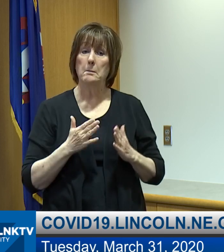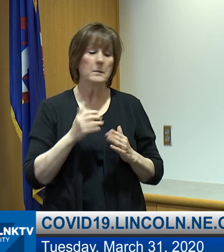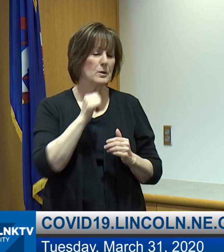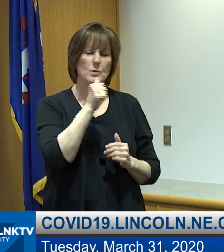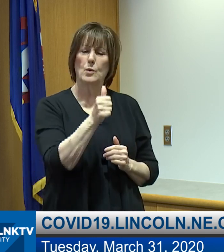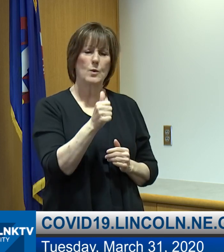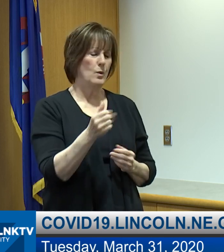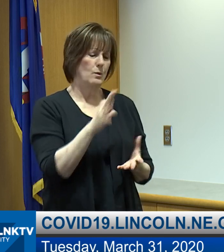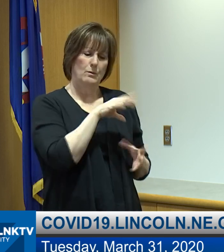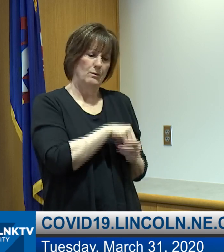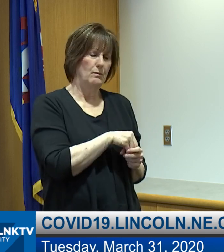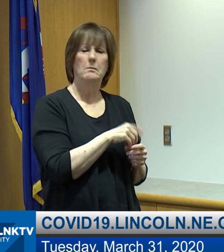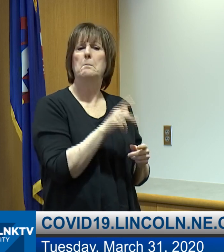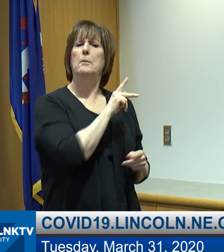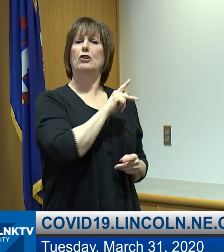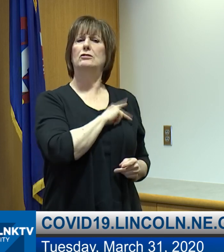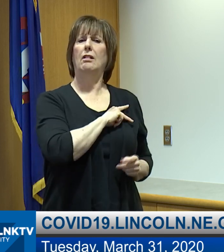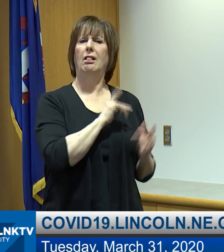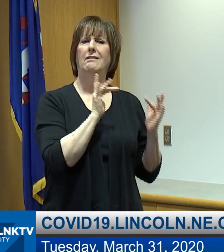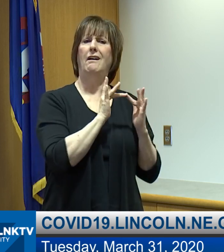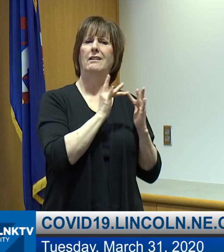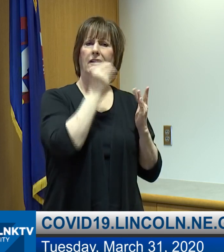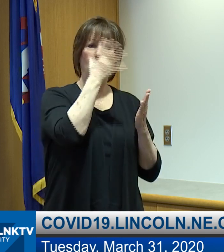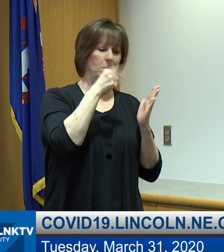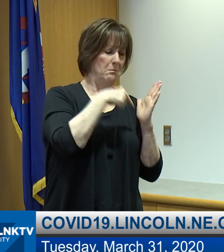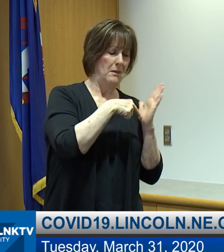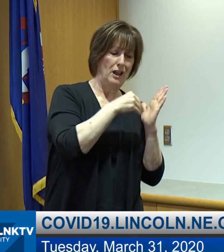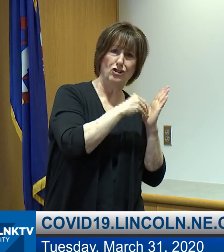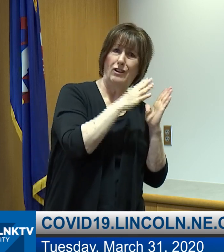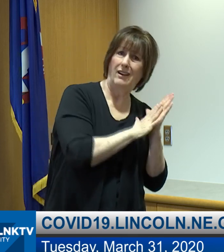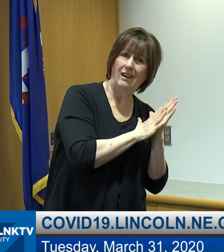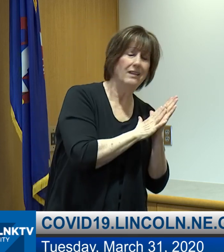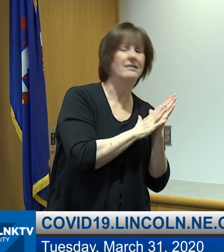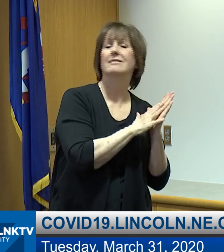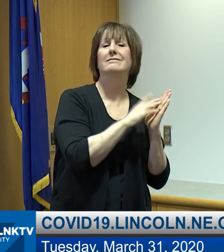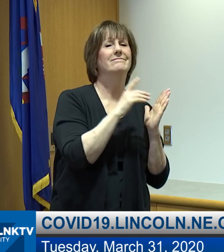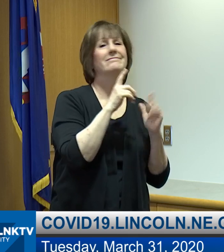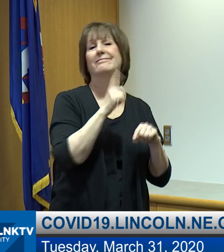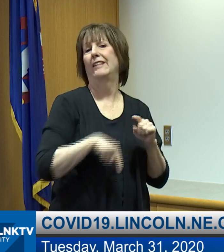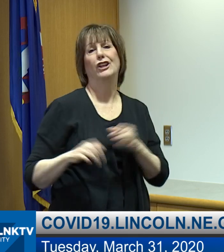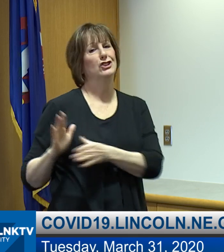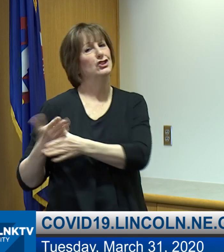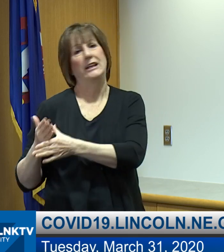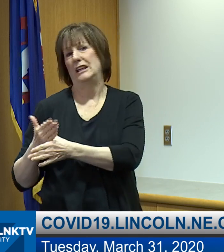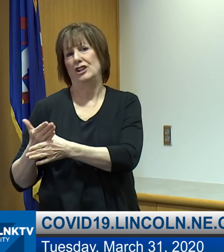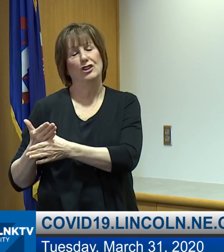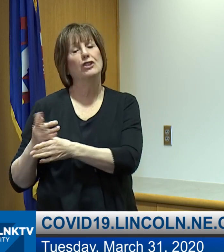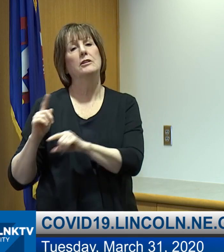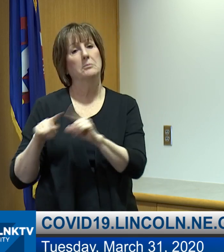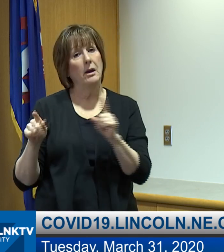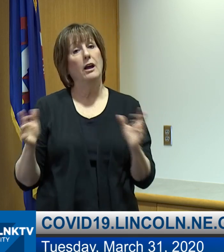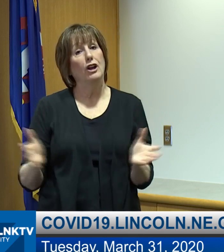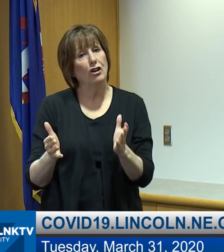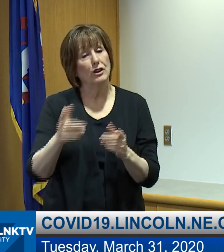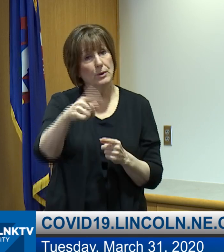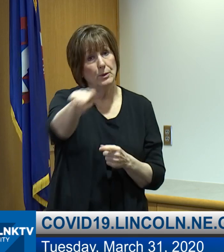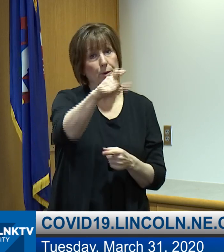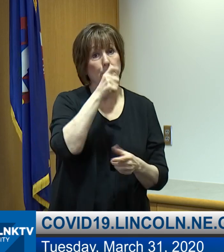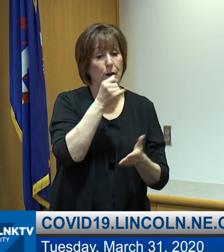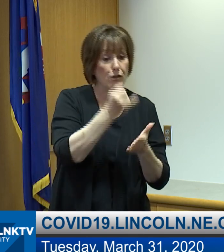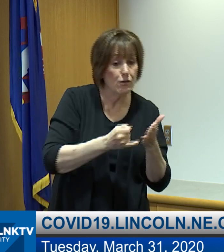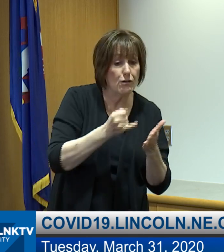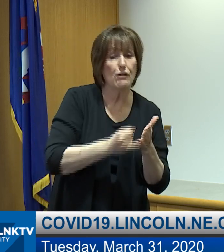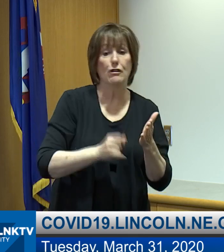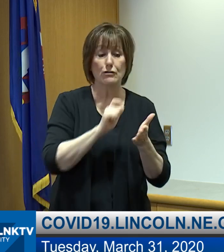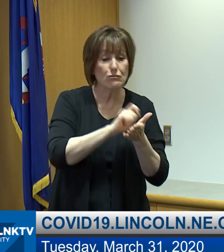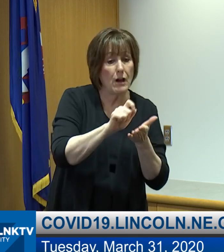contact information. If they do, we'll have to eliminate that artwork from being shared. But we do encourage the artists or the note